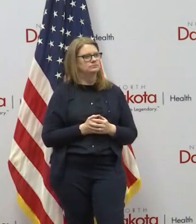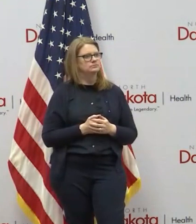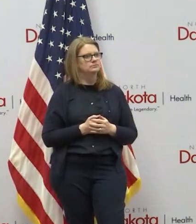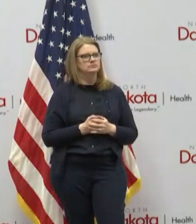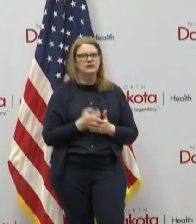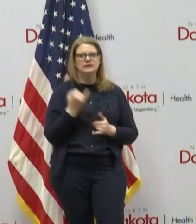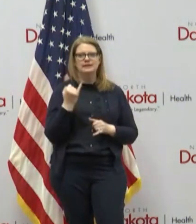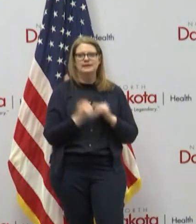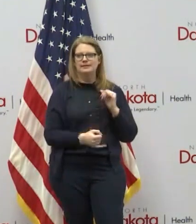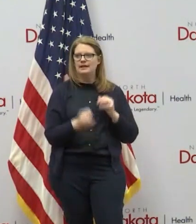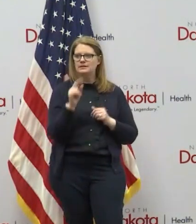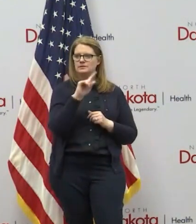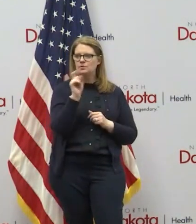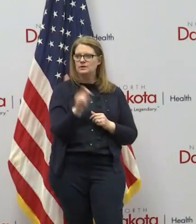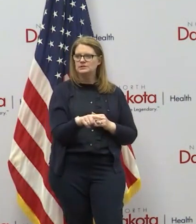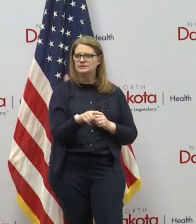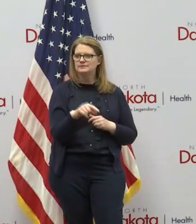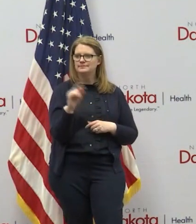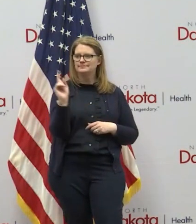Last question?